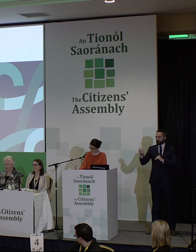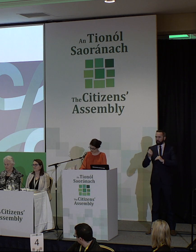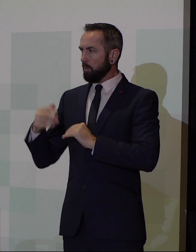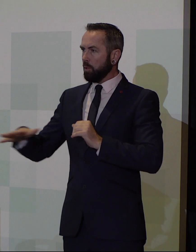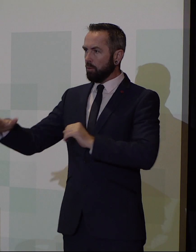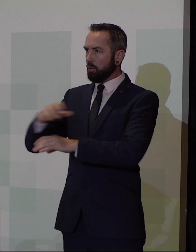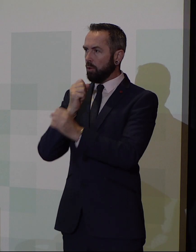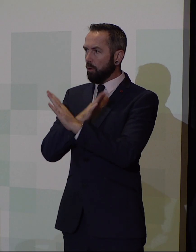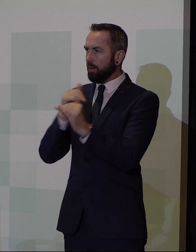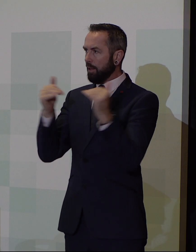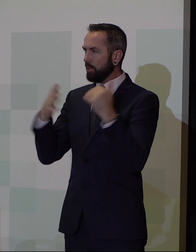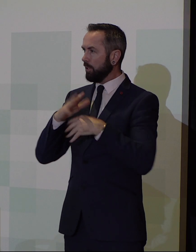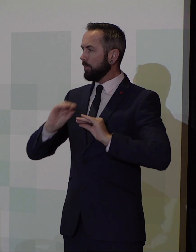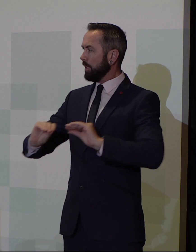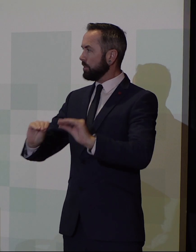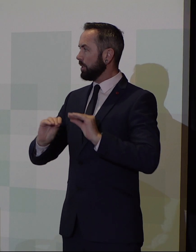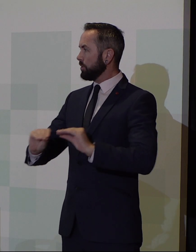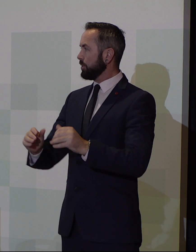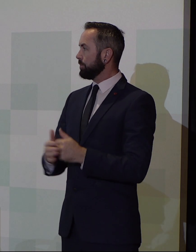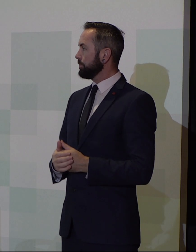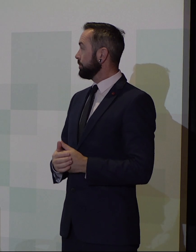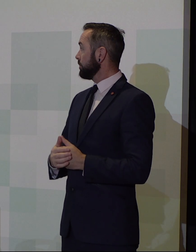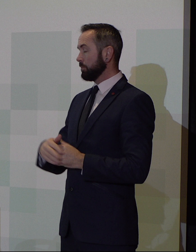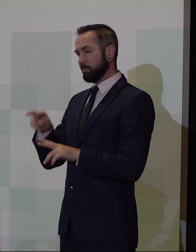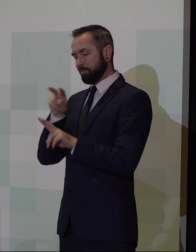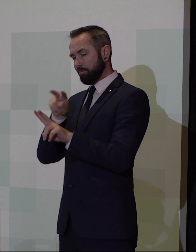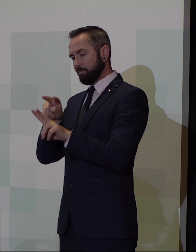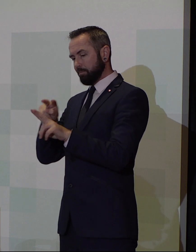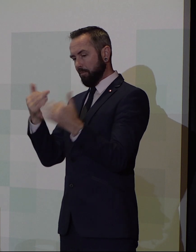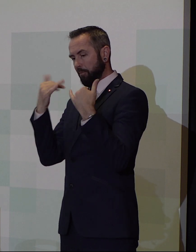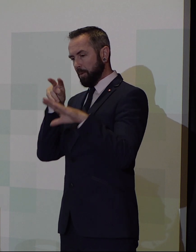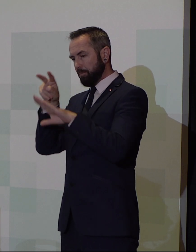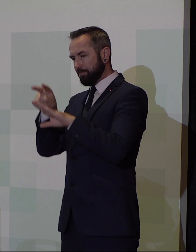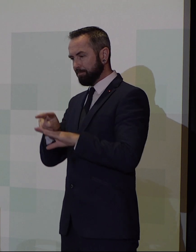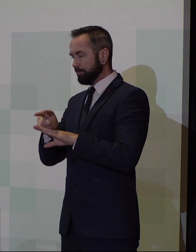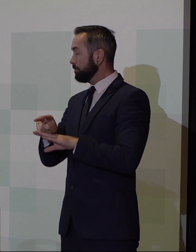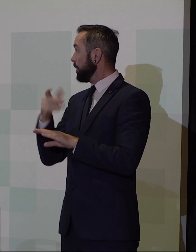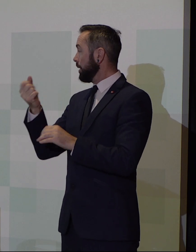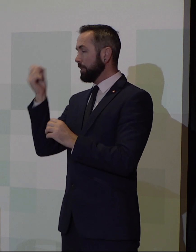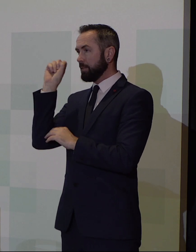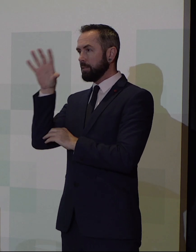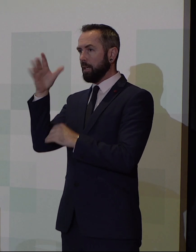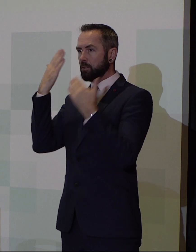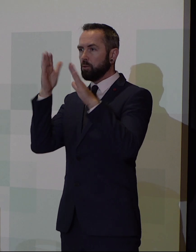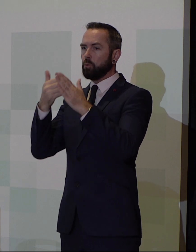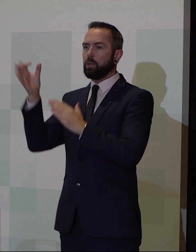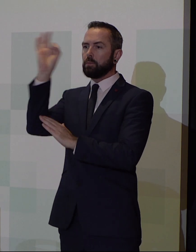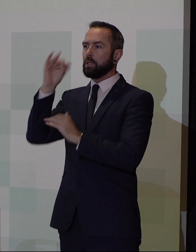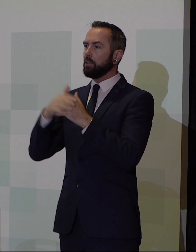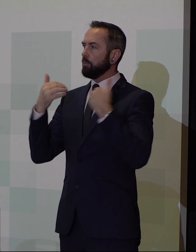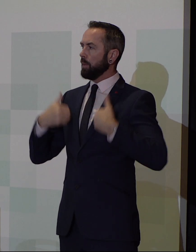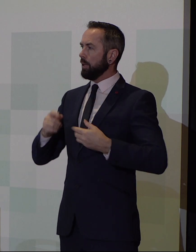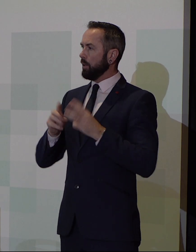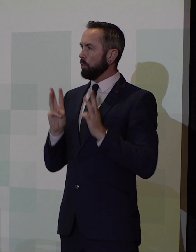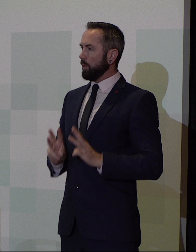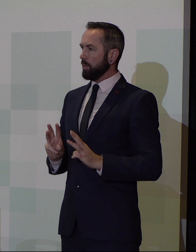of education. So looking closely at the data then, this slide shows the percentage of men and women